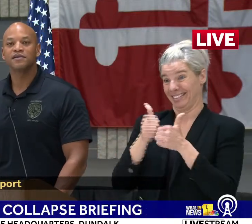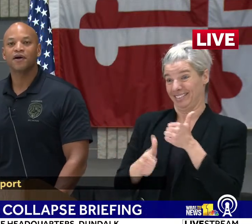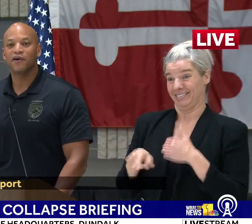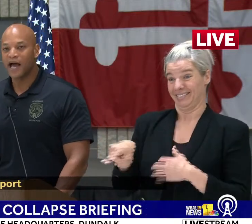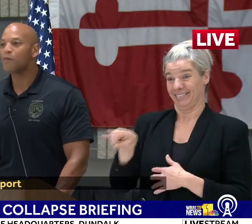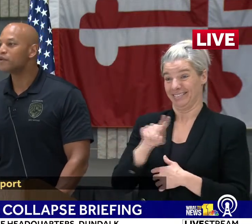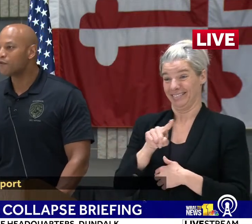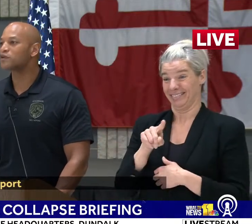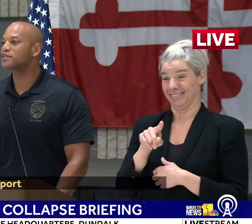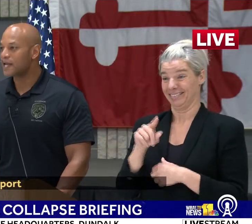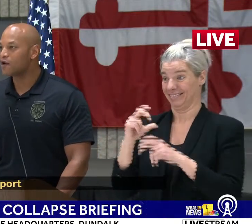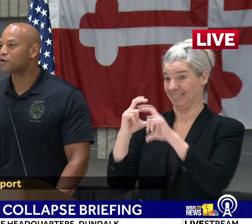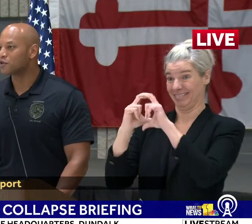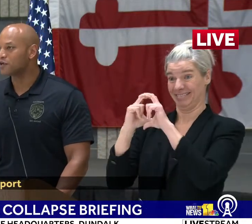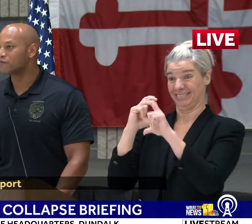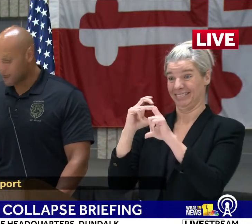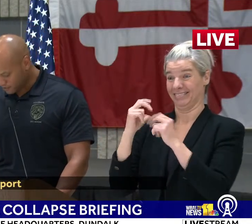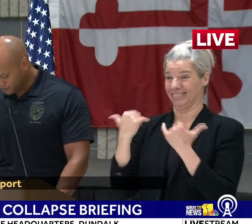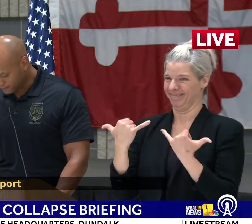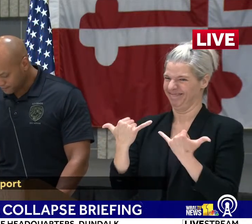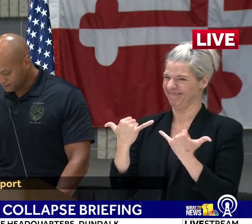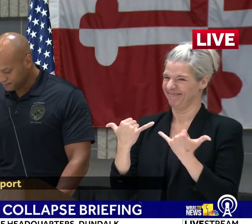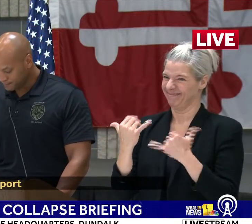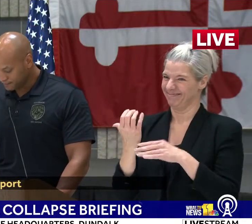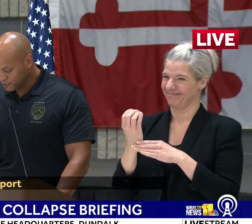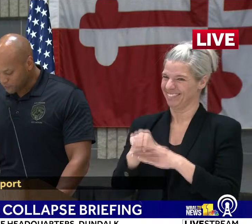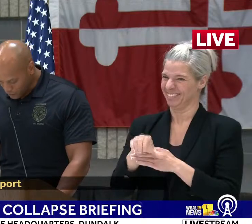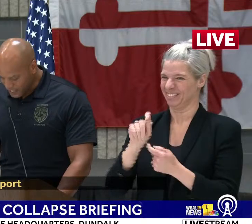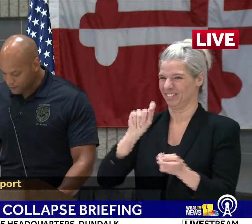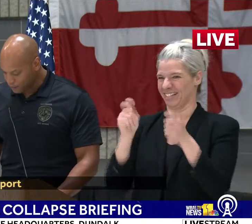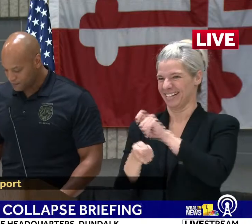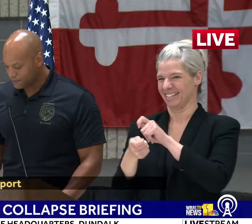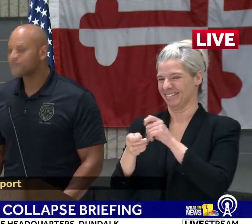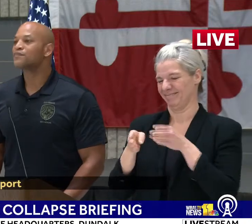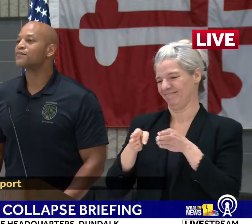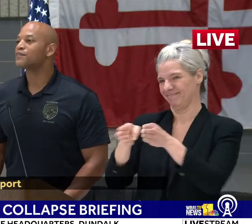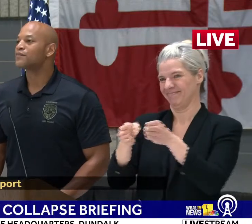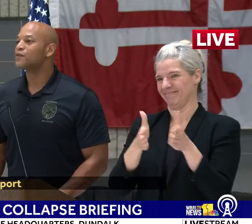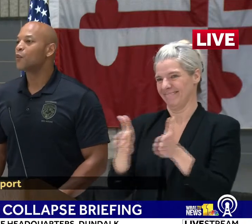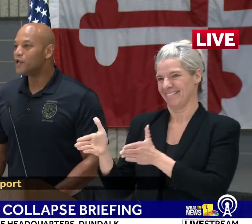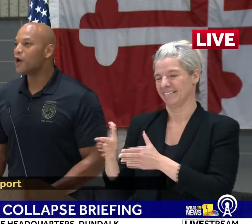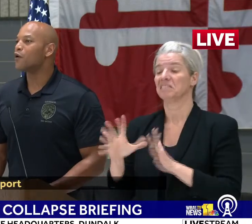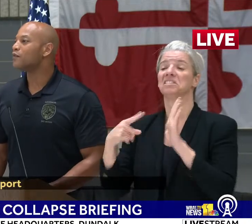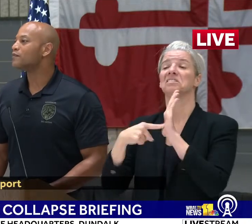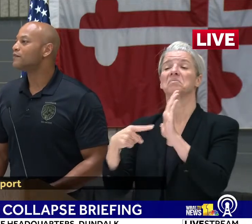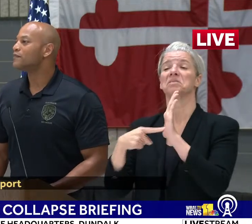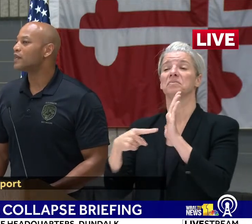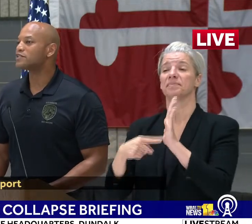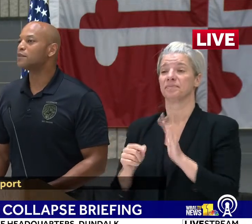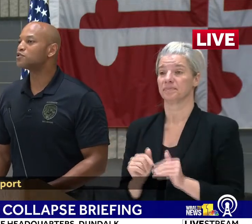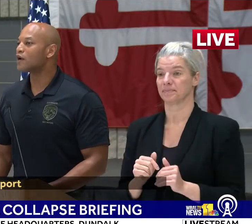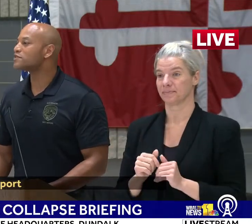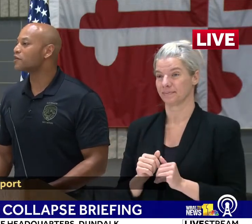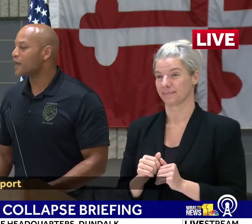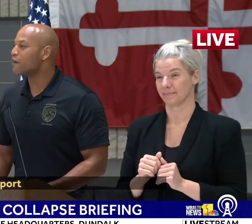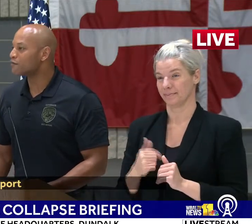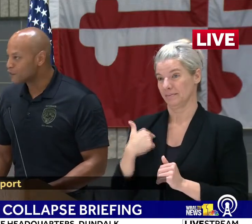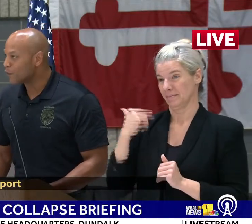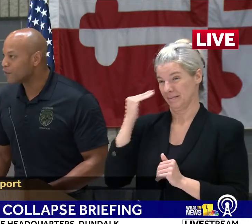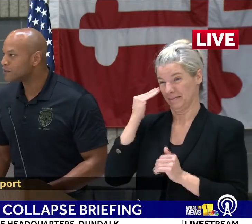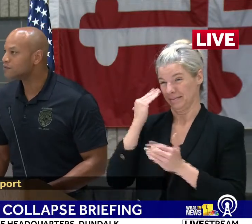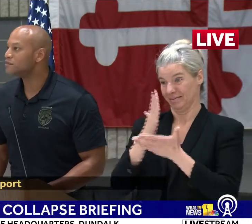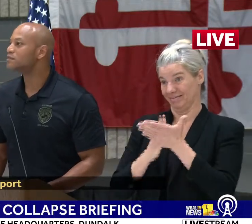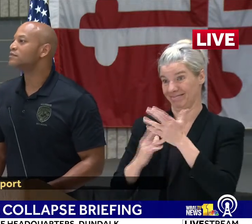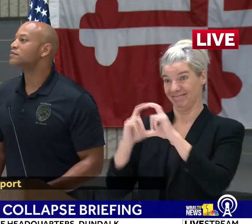trucks are now being forced to take alternative routes. So for example, we know that some trucks